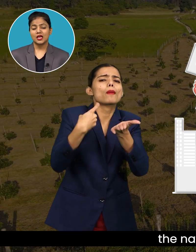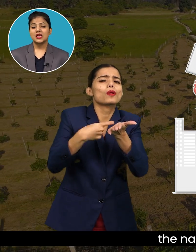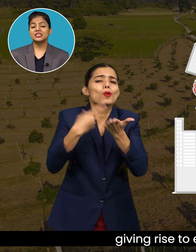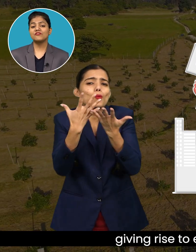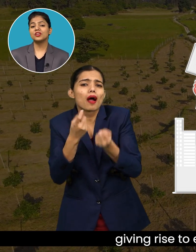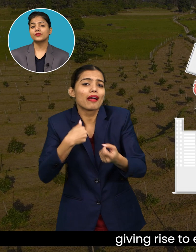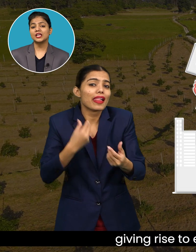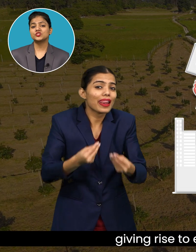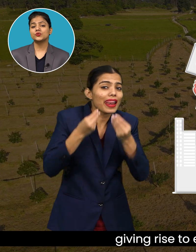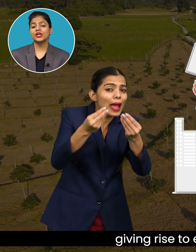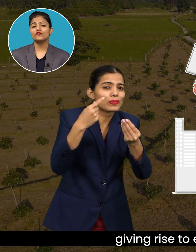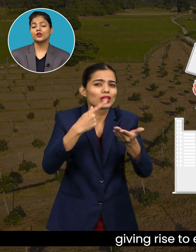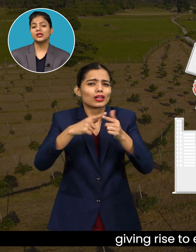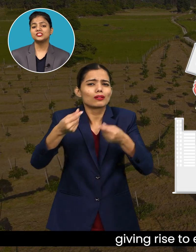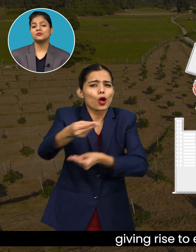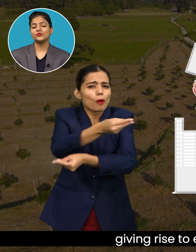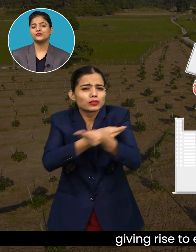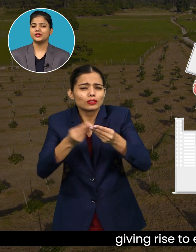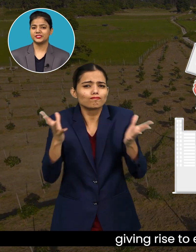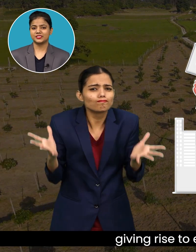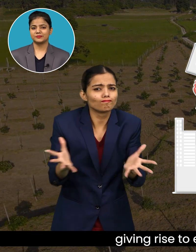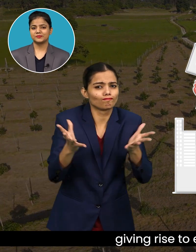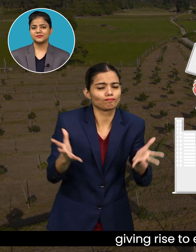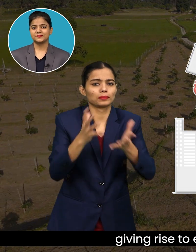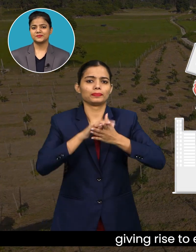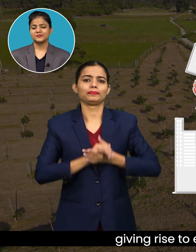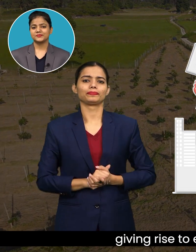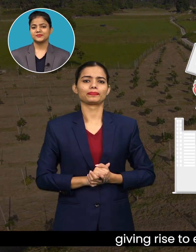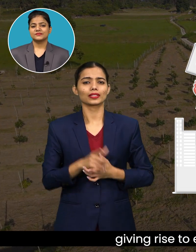base, giving rise to environmental movements.